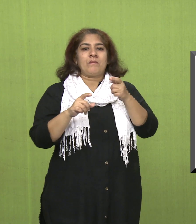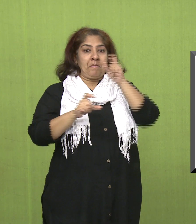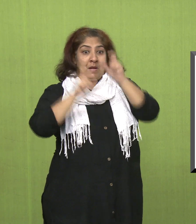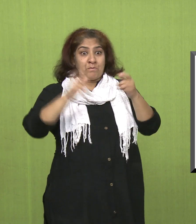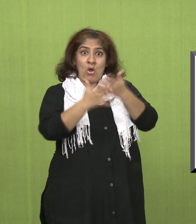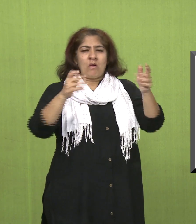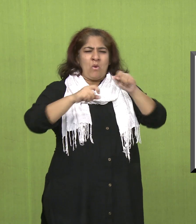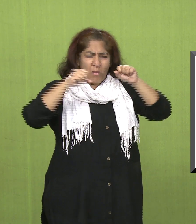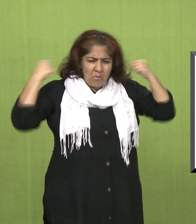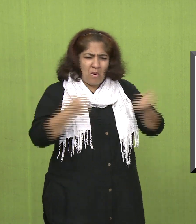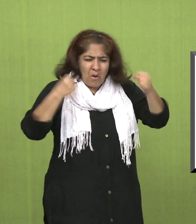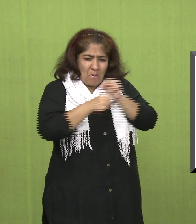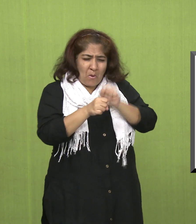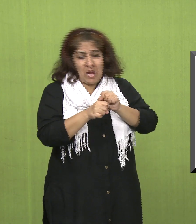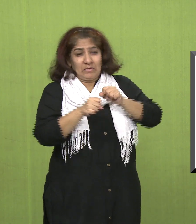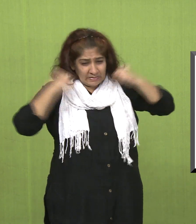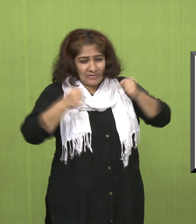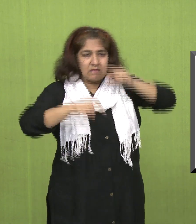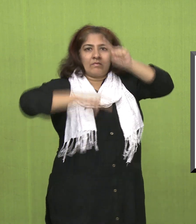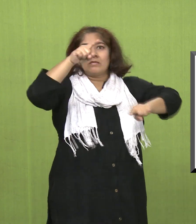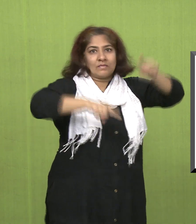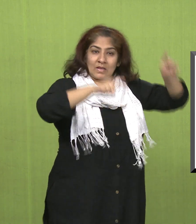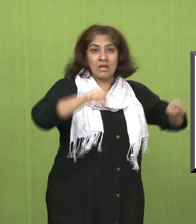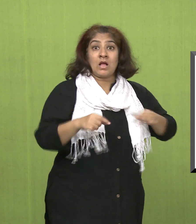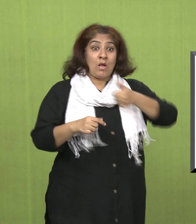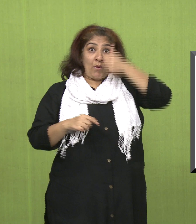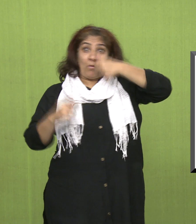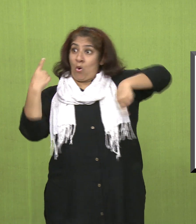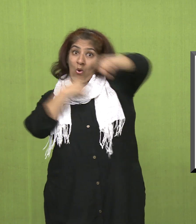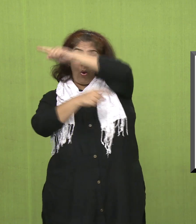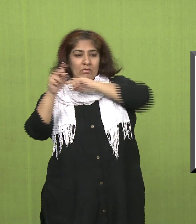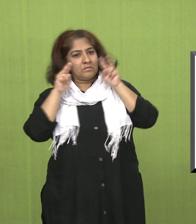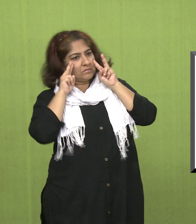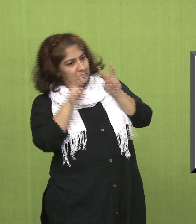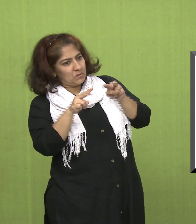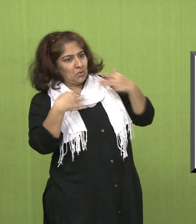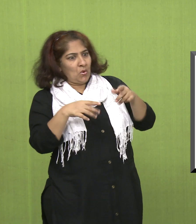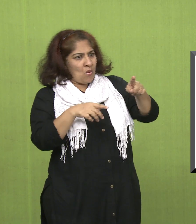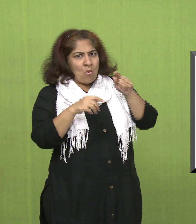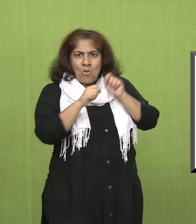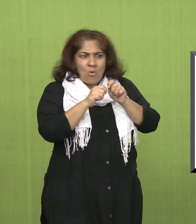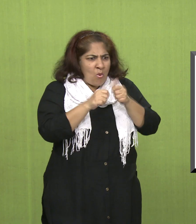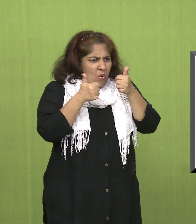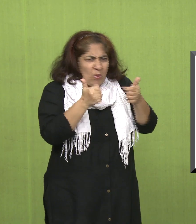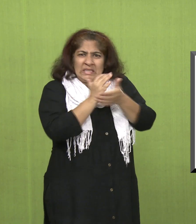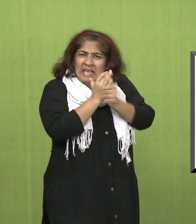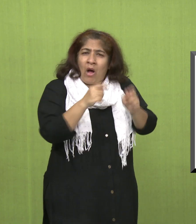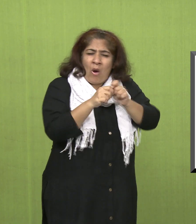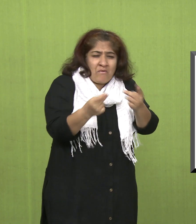For example, there are so many people working and they have different skills in an organization, and the people admin department is